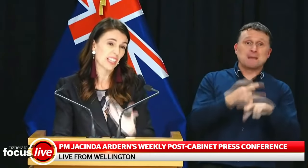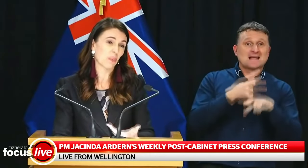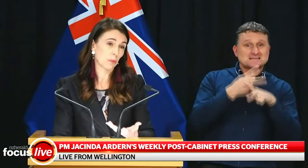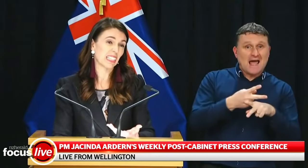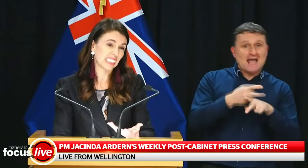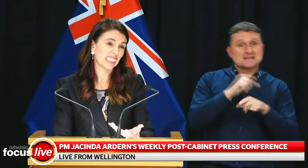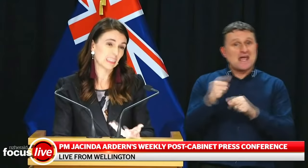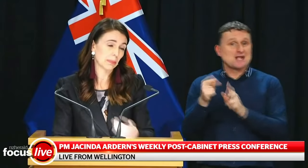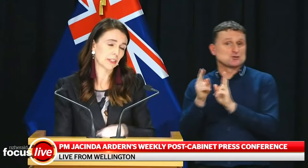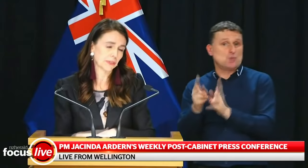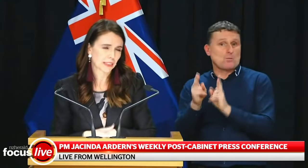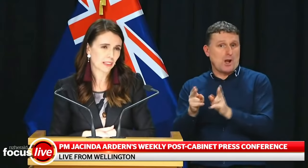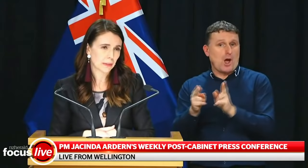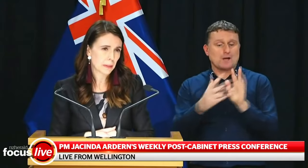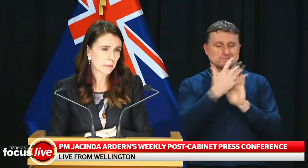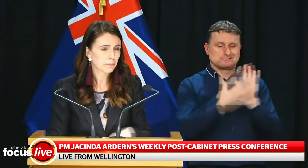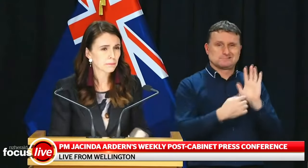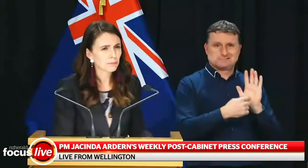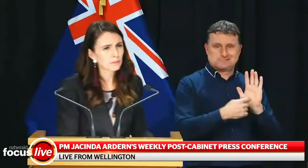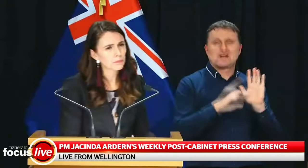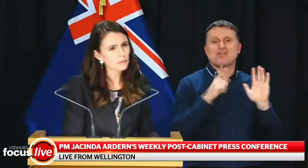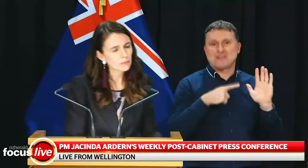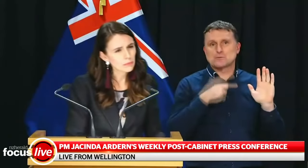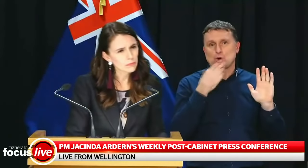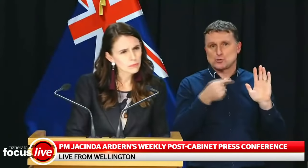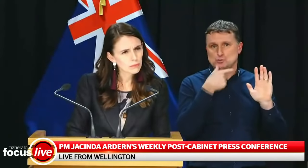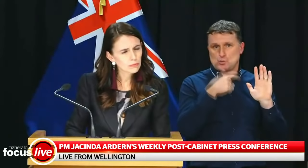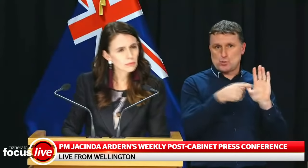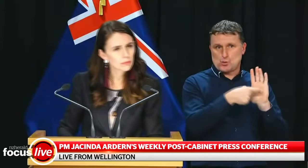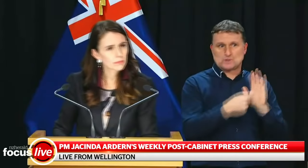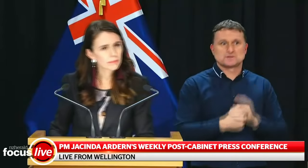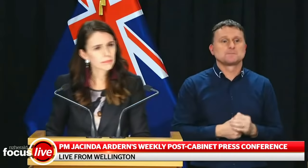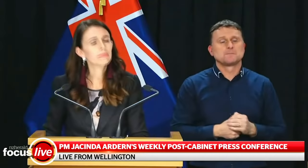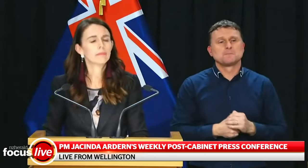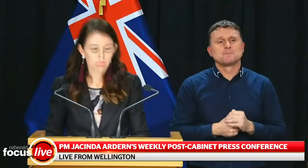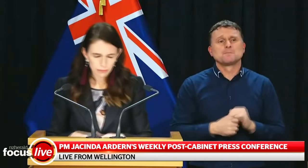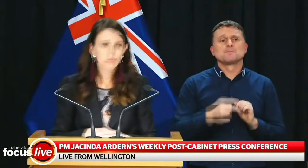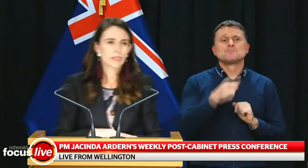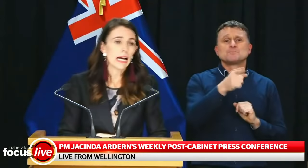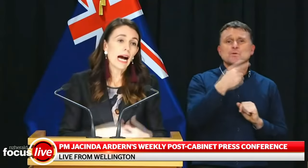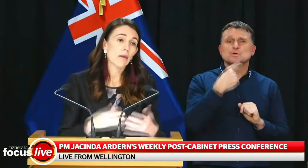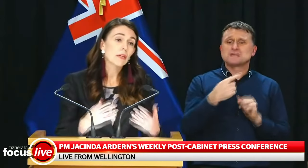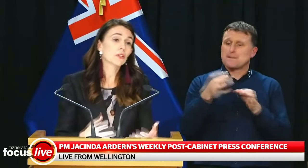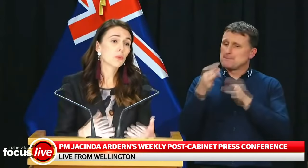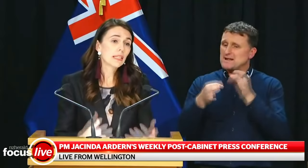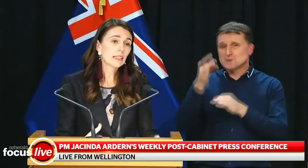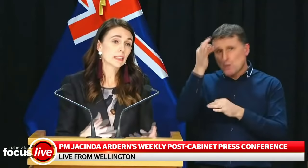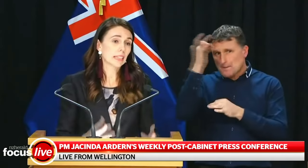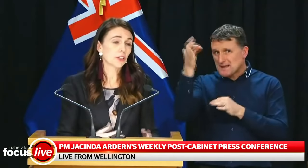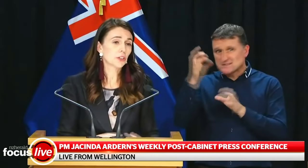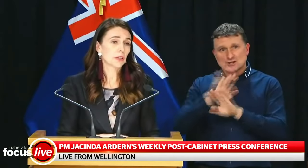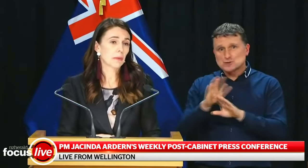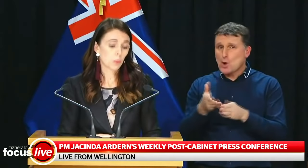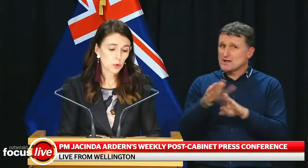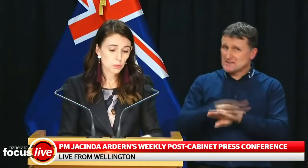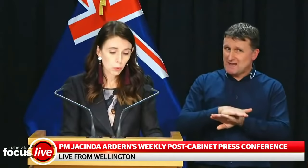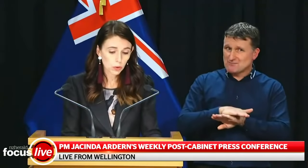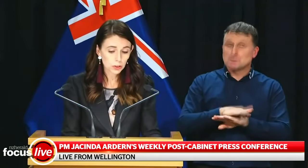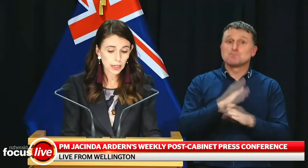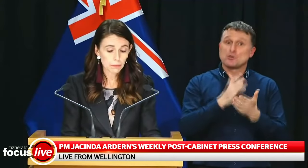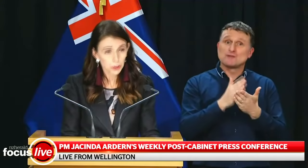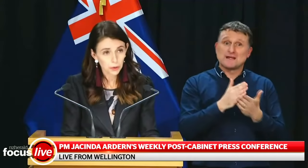area where that would be intended to be used. Why did you say that political opinion isn't covered when it is? Because when the discussion document